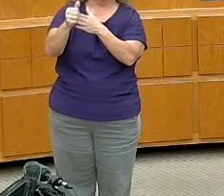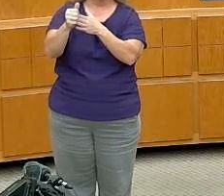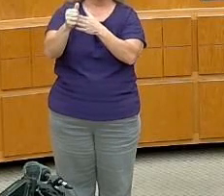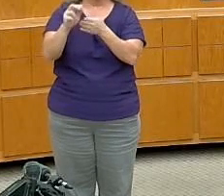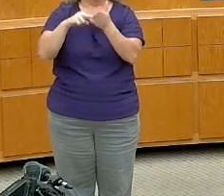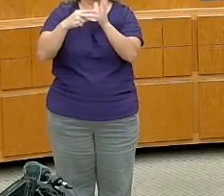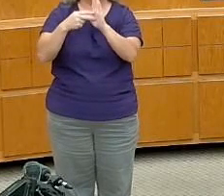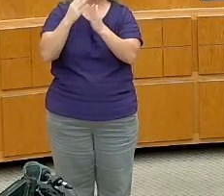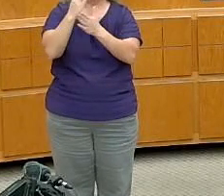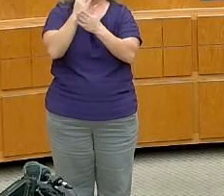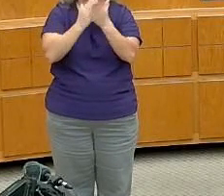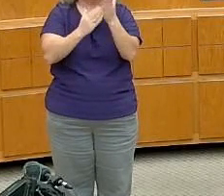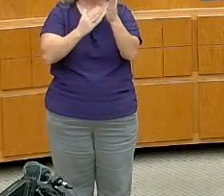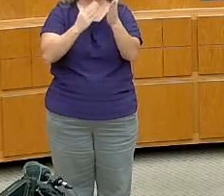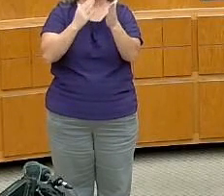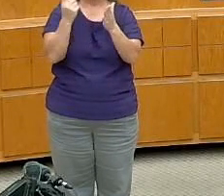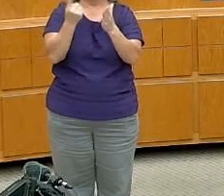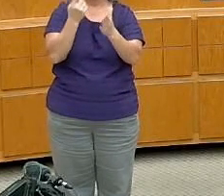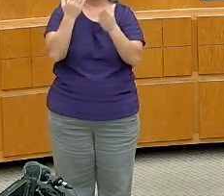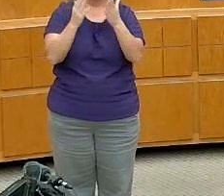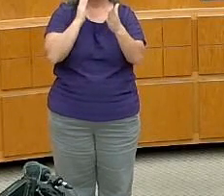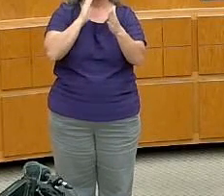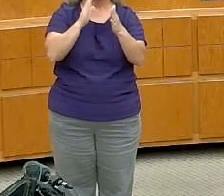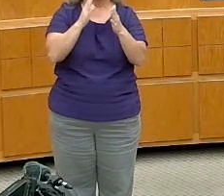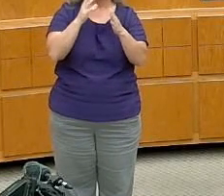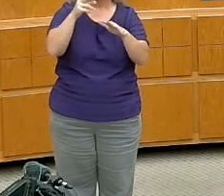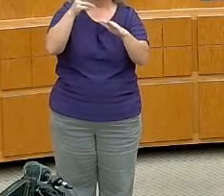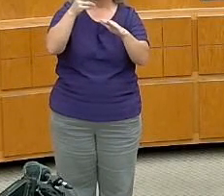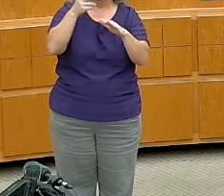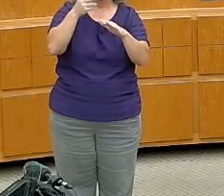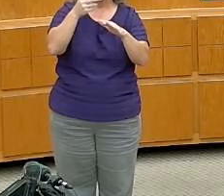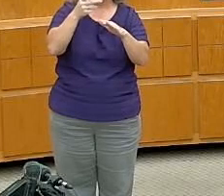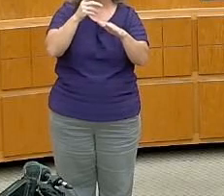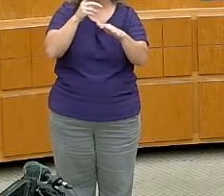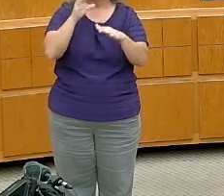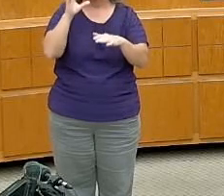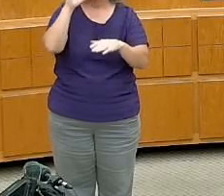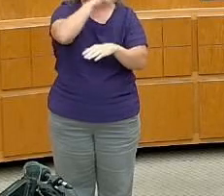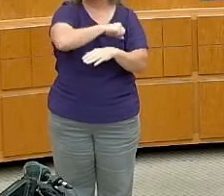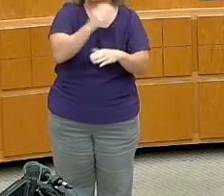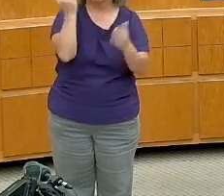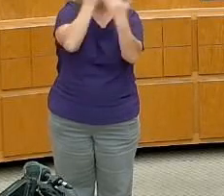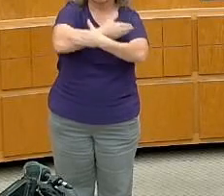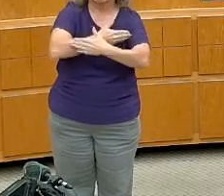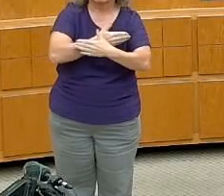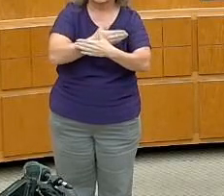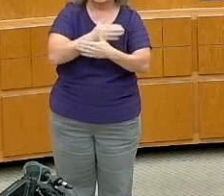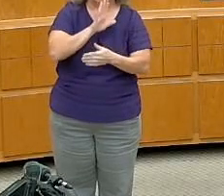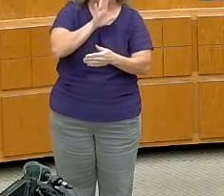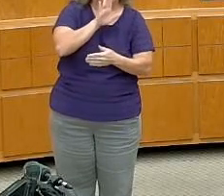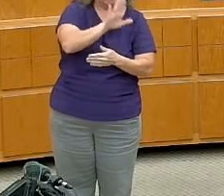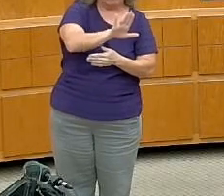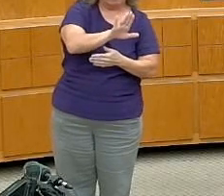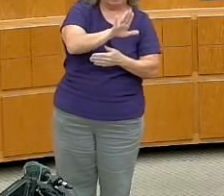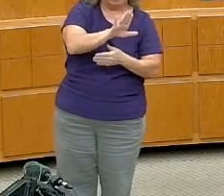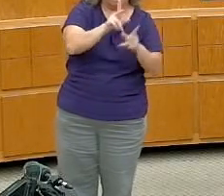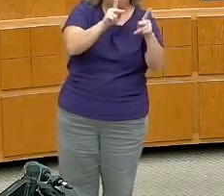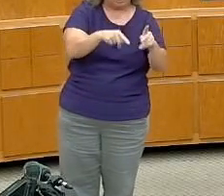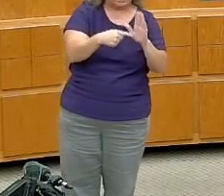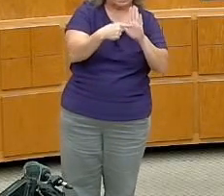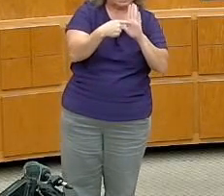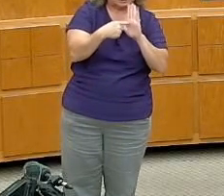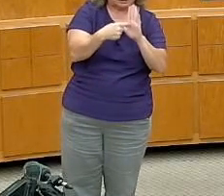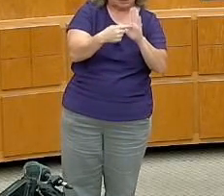people who fall through the gap, where their particular symptoms do not match up with the CDC guidance